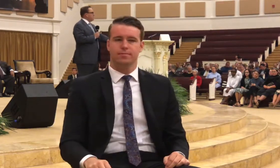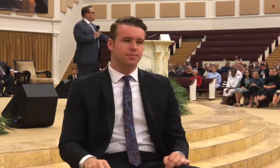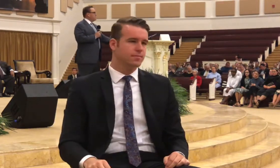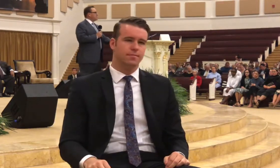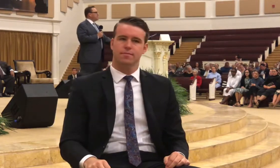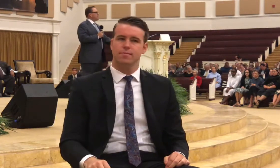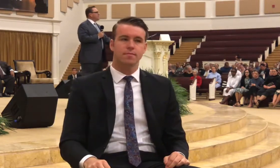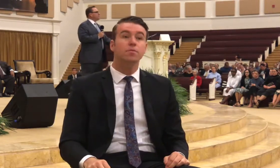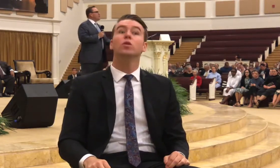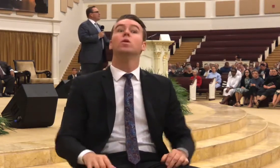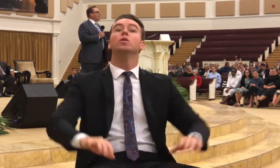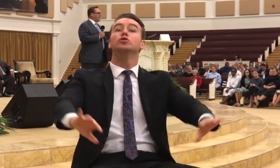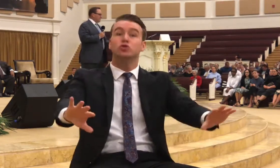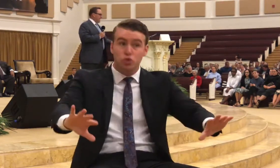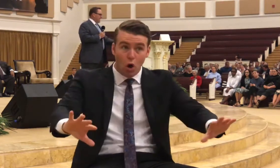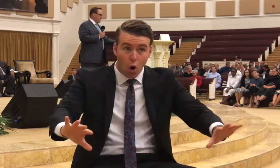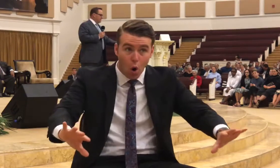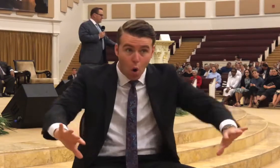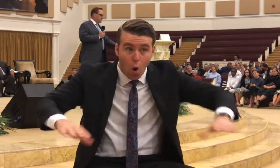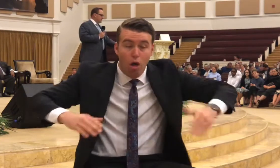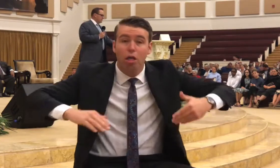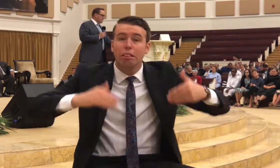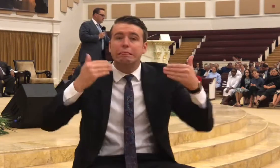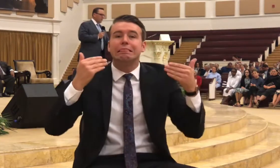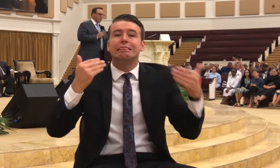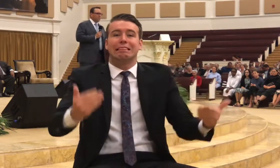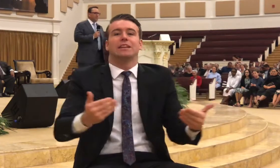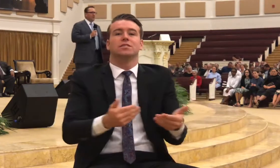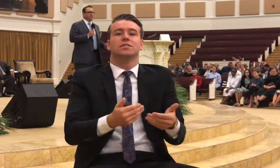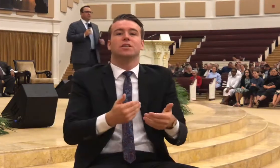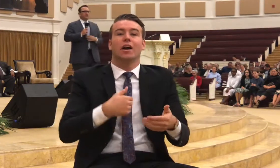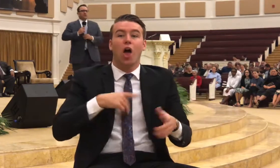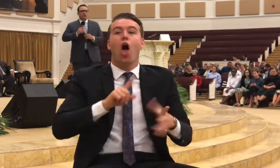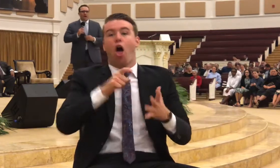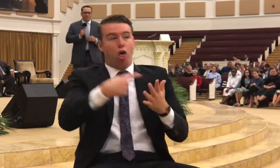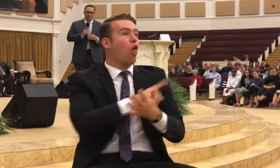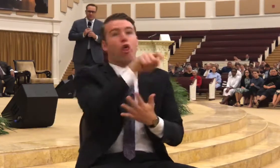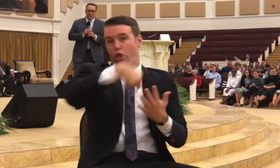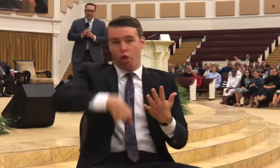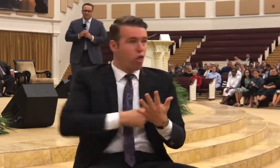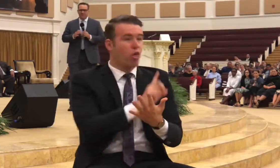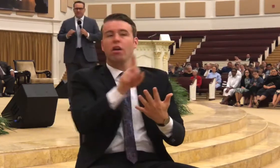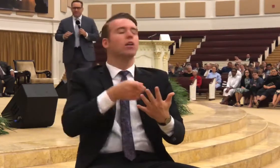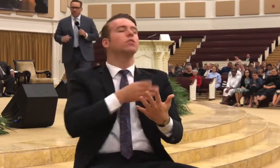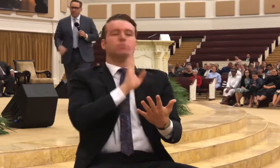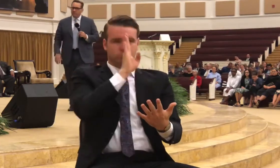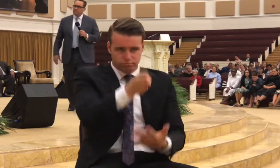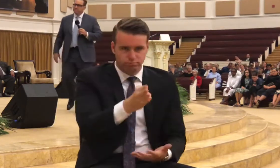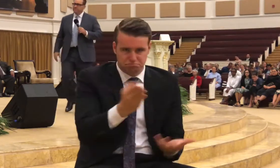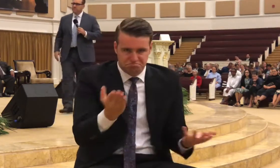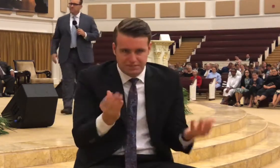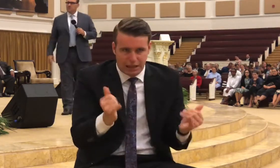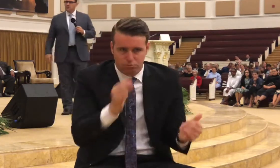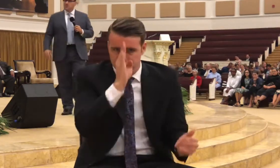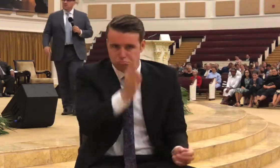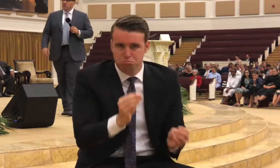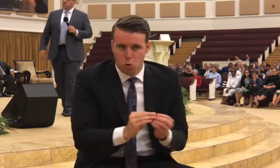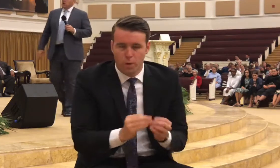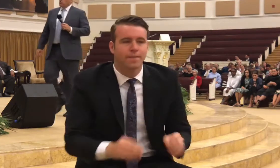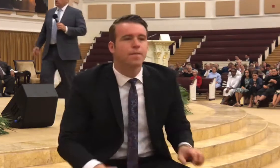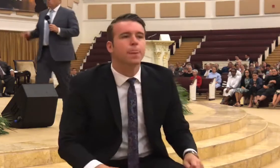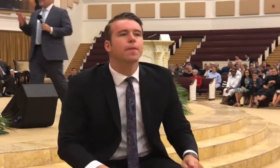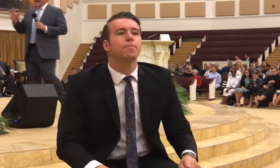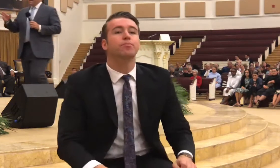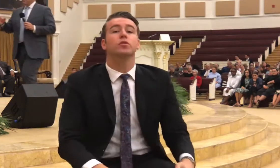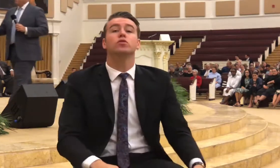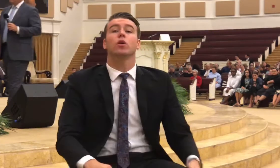So, let's go the logical end. We'll quit hooping and let's just go logical for a minute, philosophical.